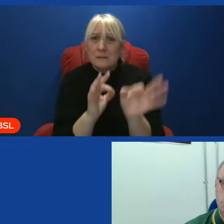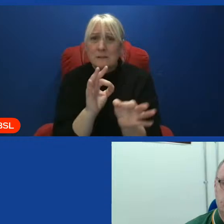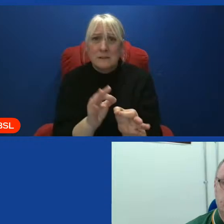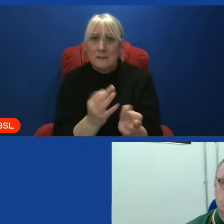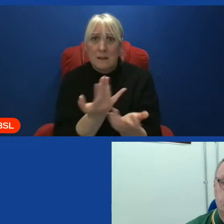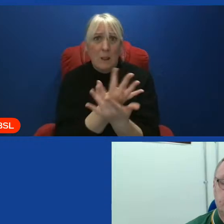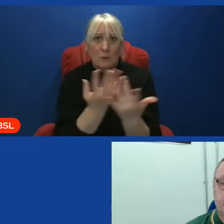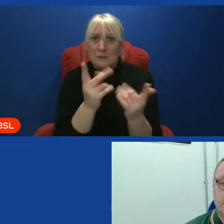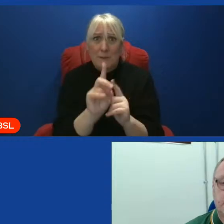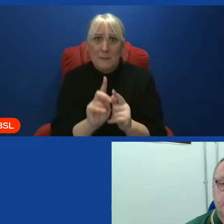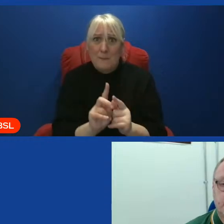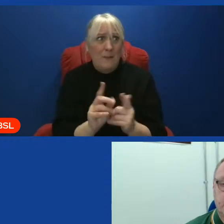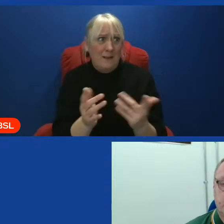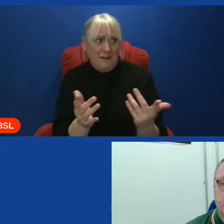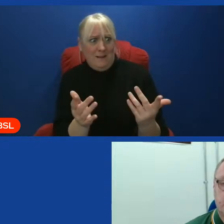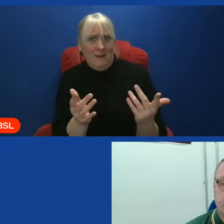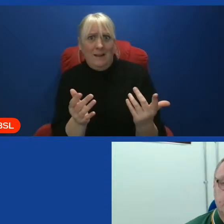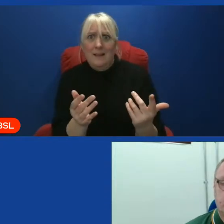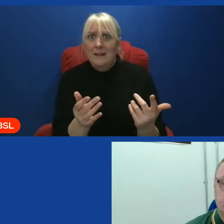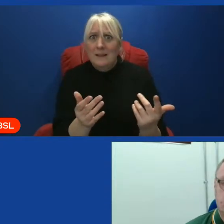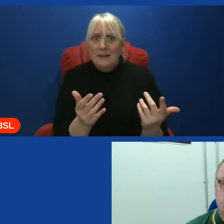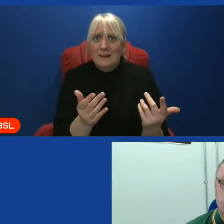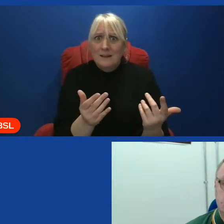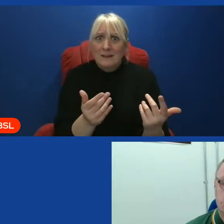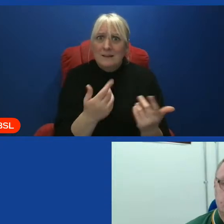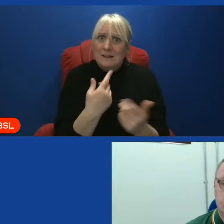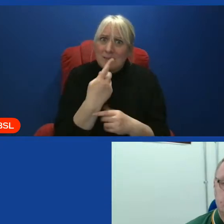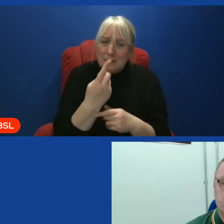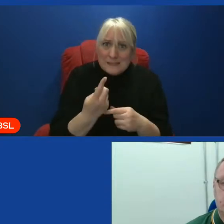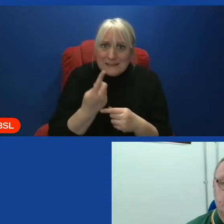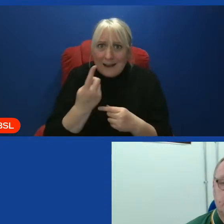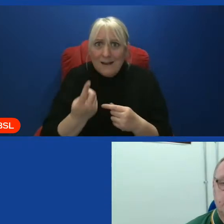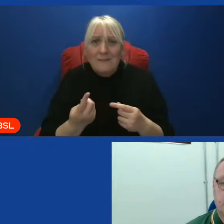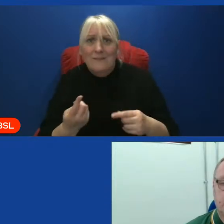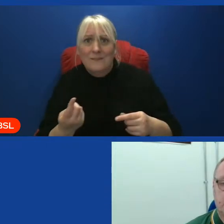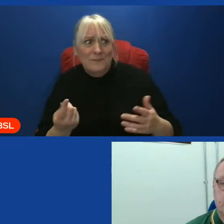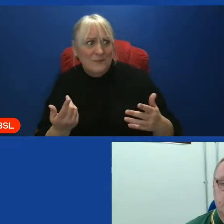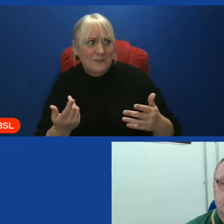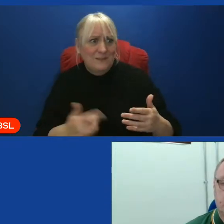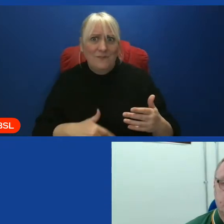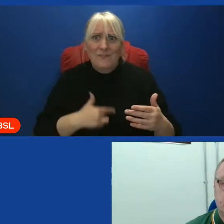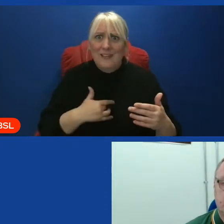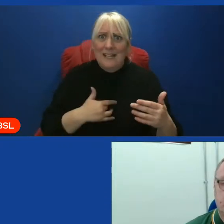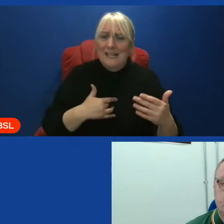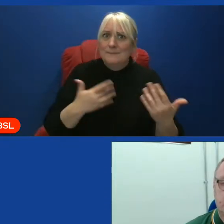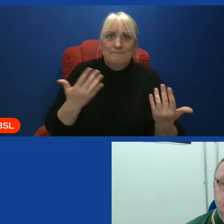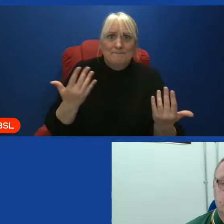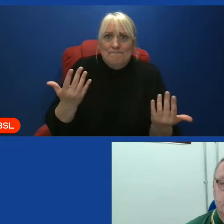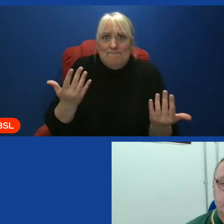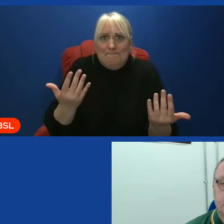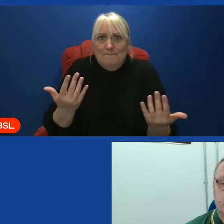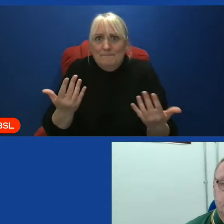people who find themselves at this moment in time, are